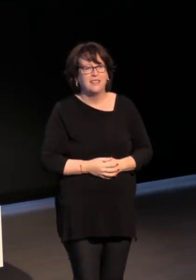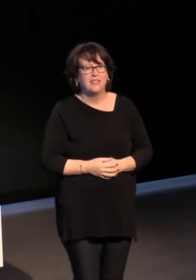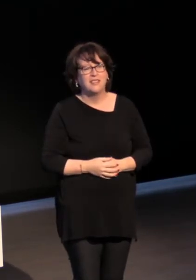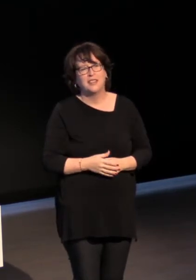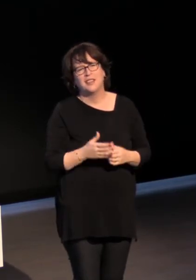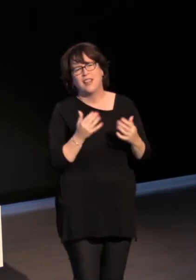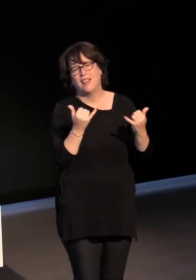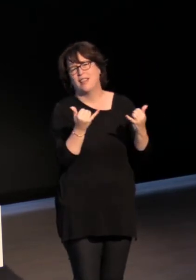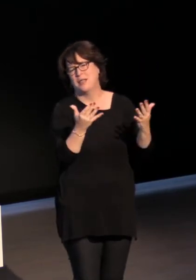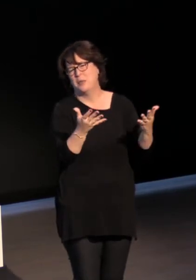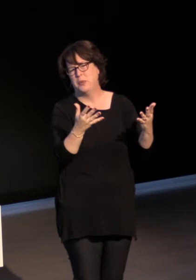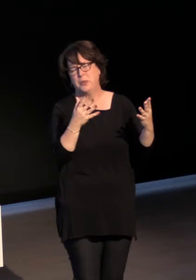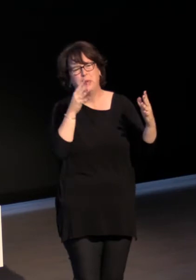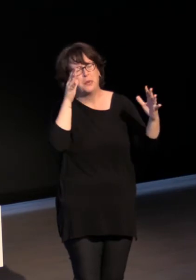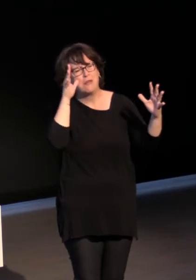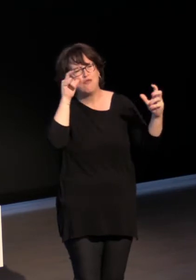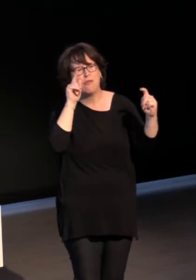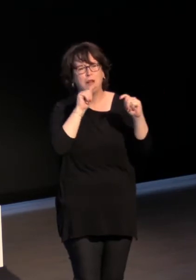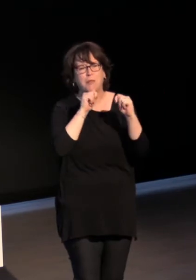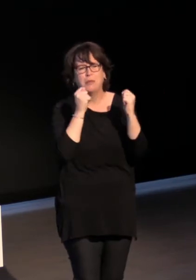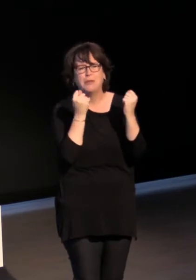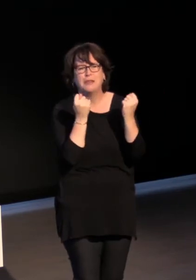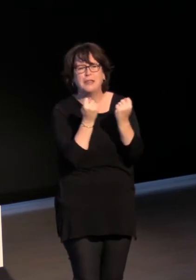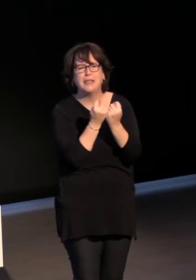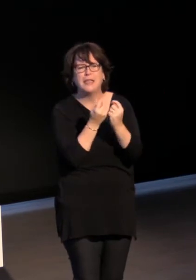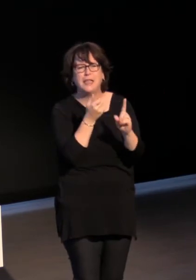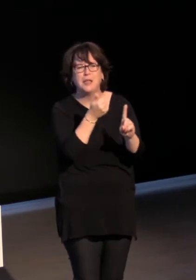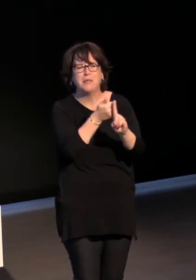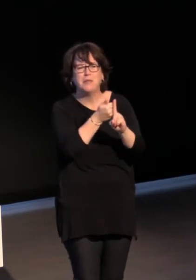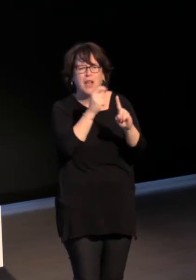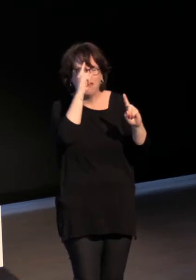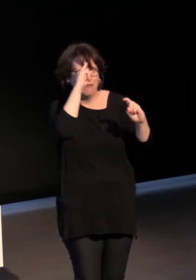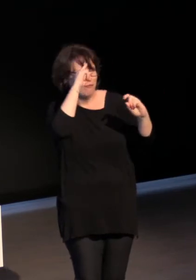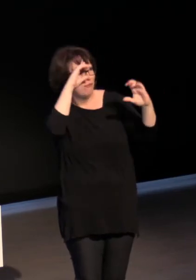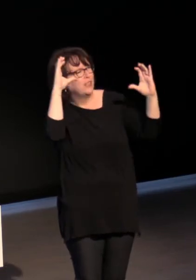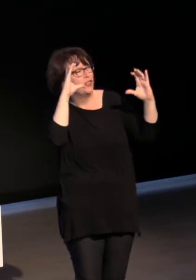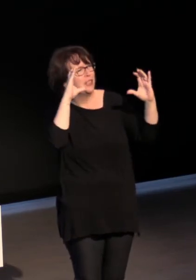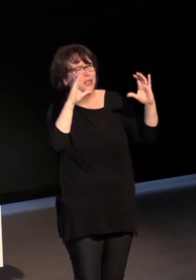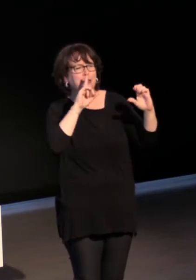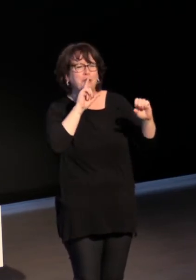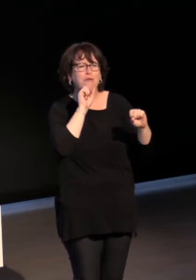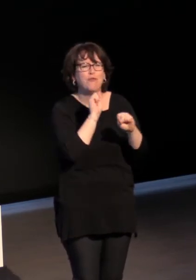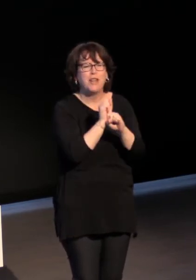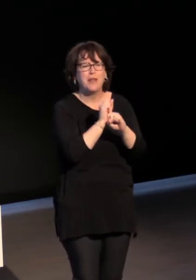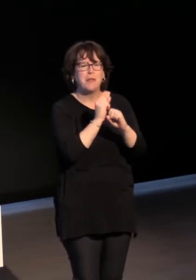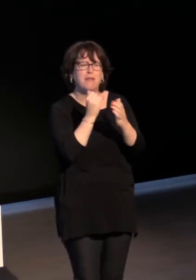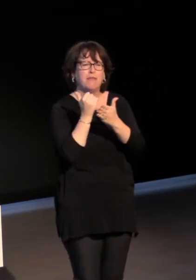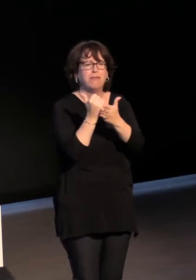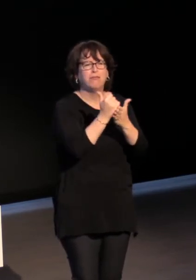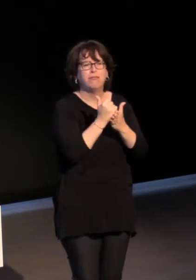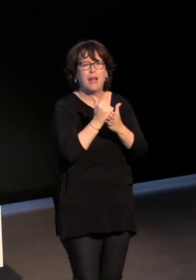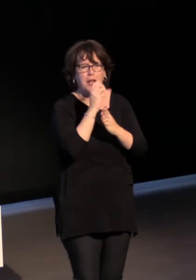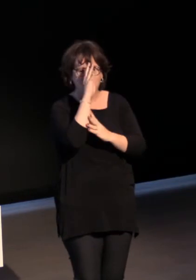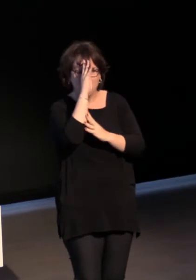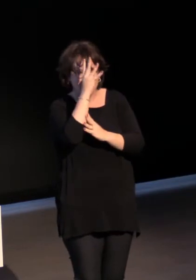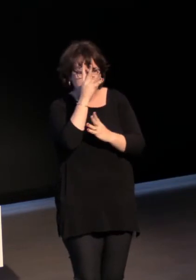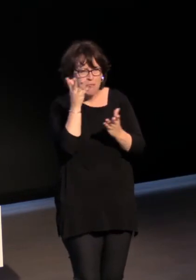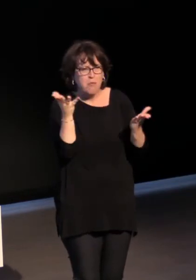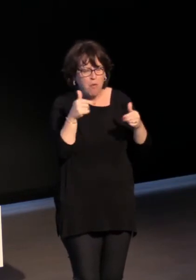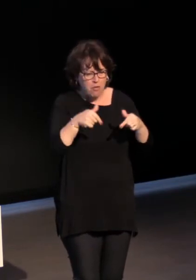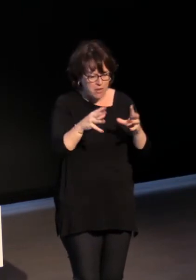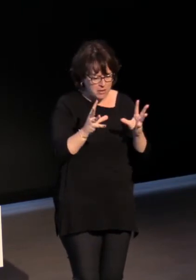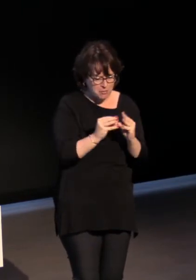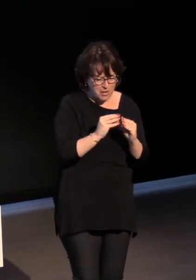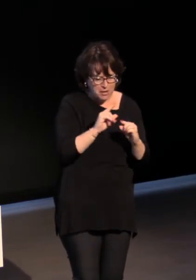This incredible team of youths have been visionaries in really creating what the Arts Equity Summit would be. They've been doing a youth participatory